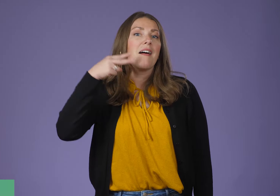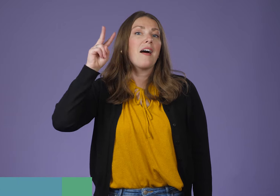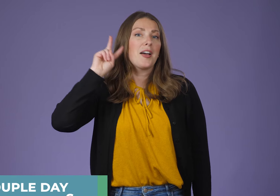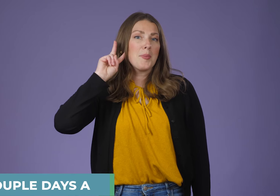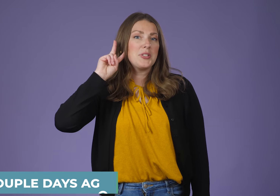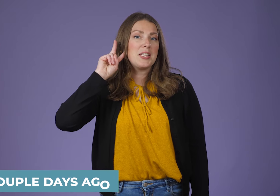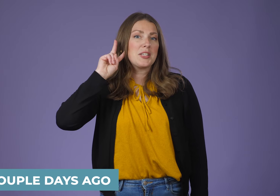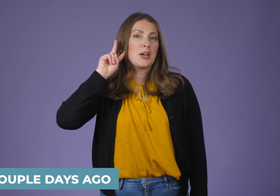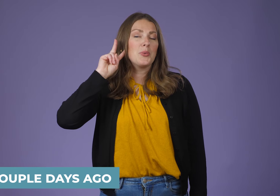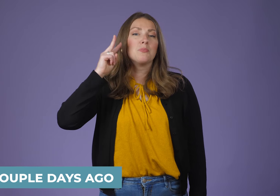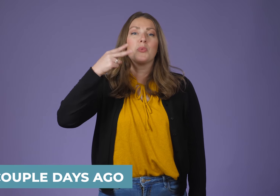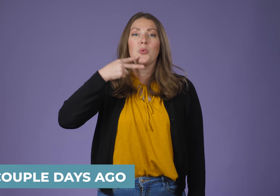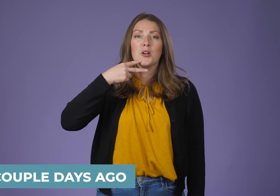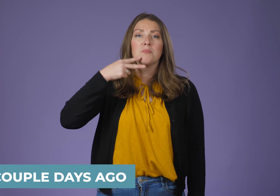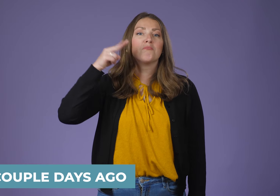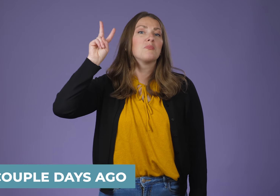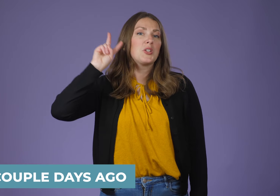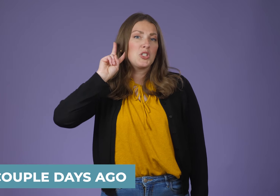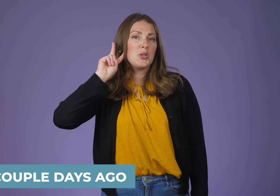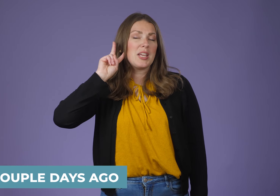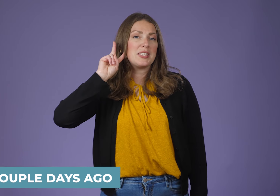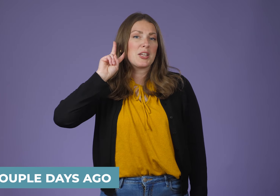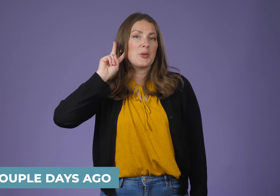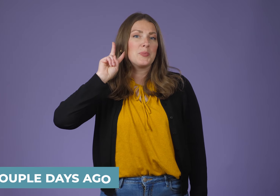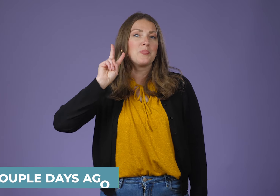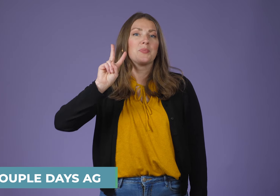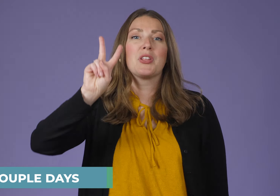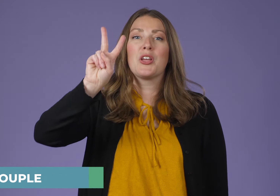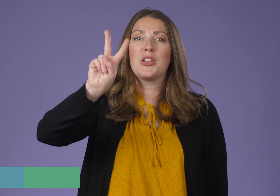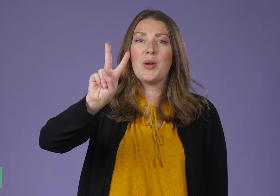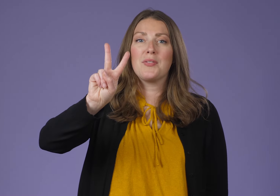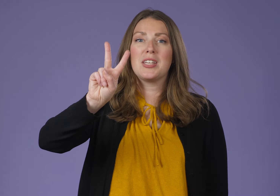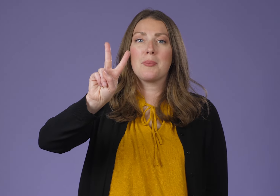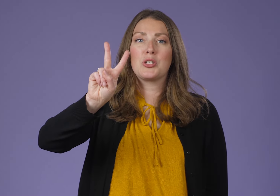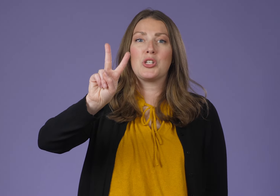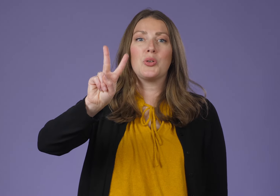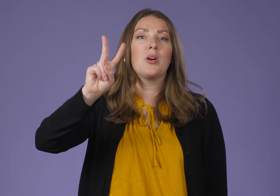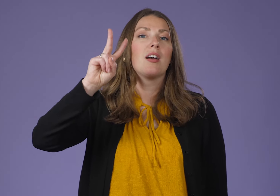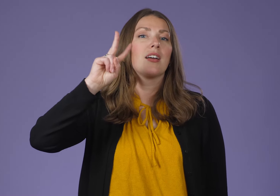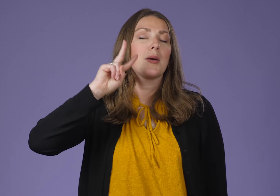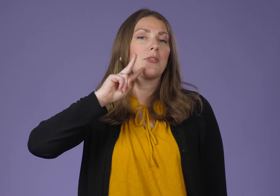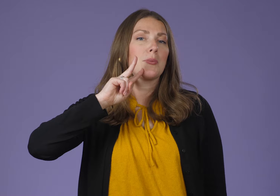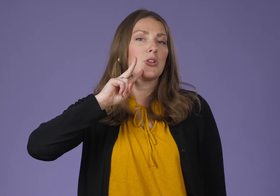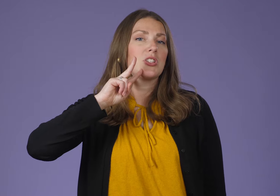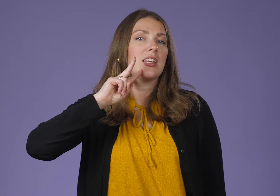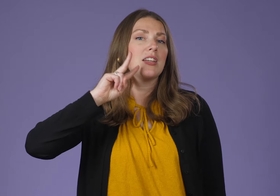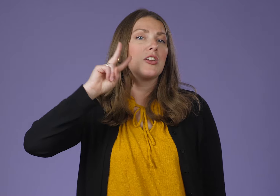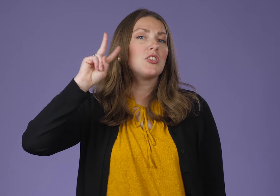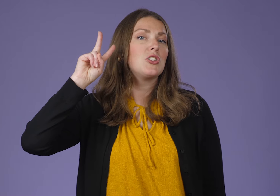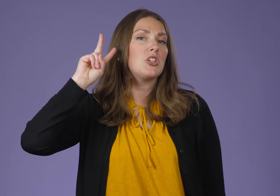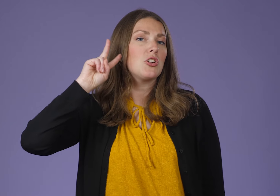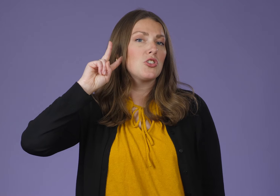A couple days ago or 2 days ago. You have the number 2 coming from your chin to your